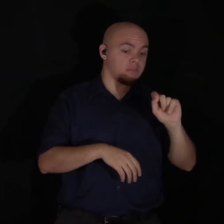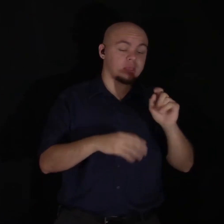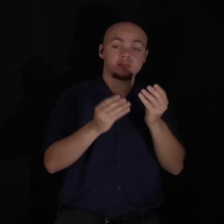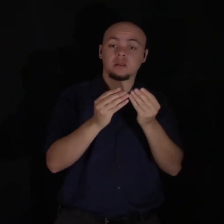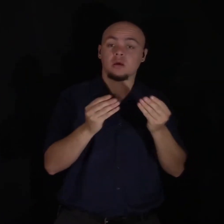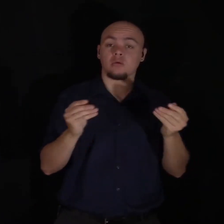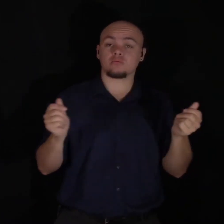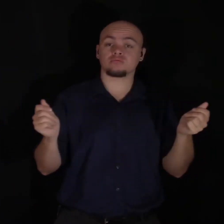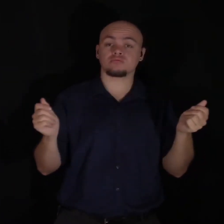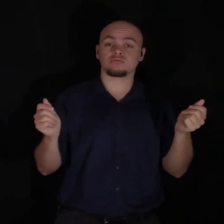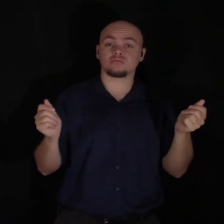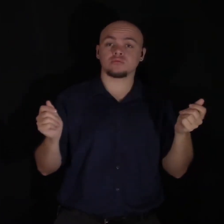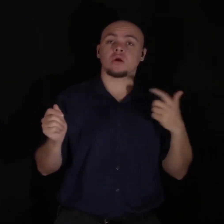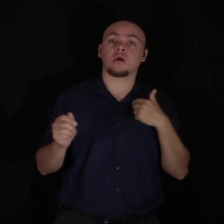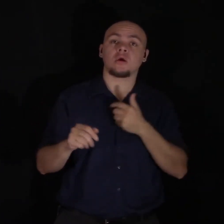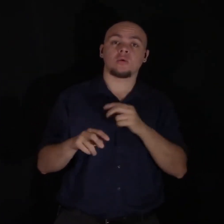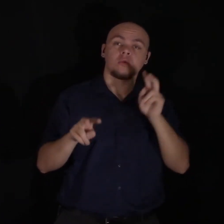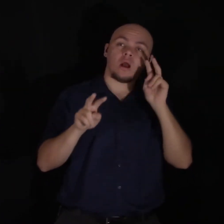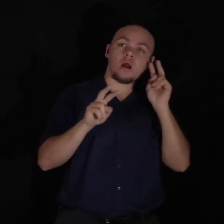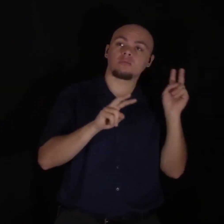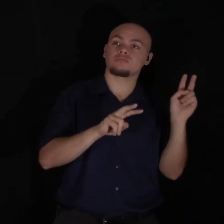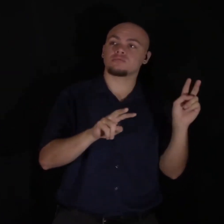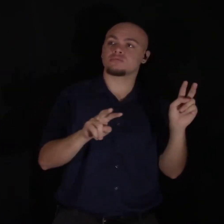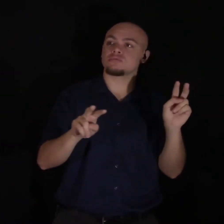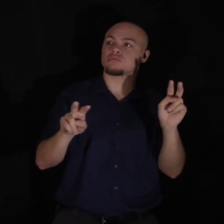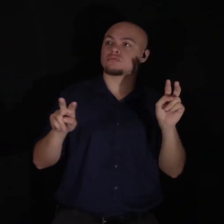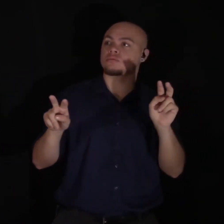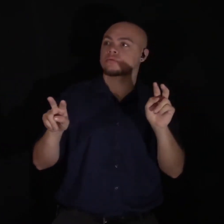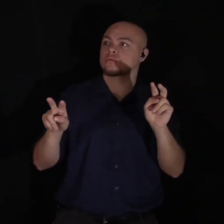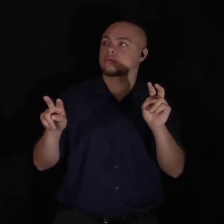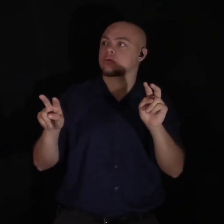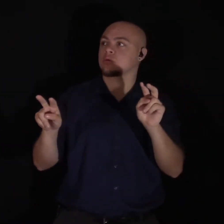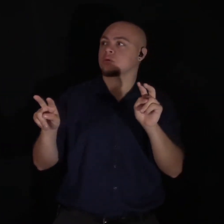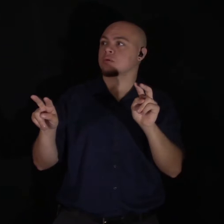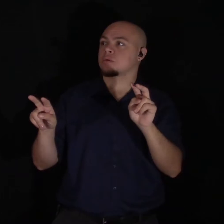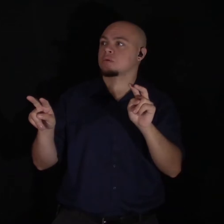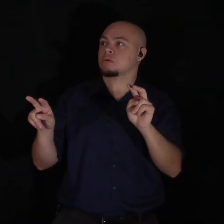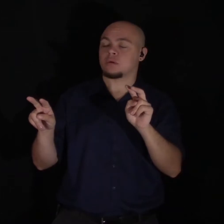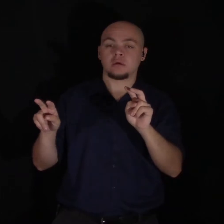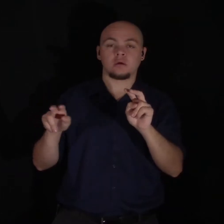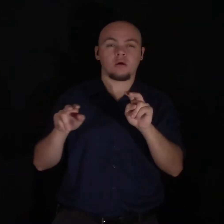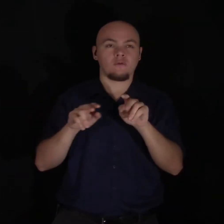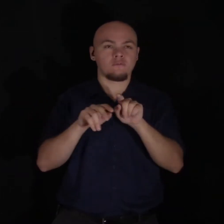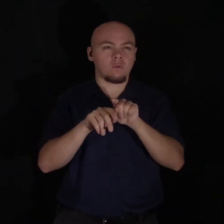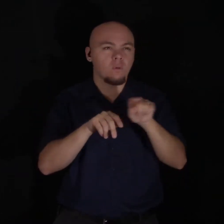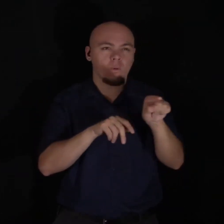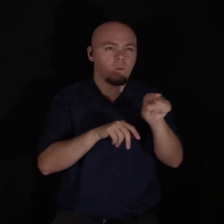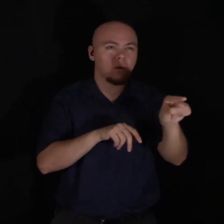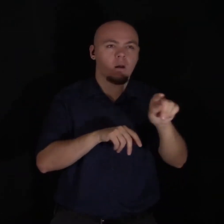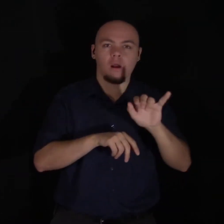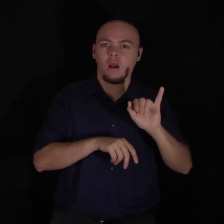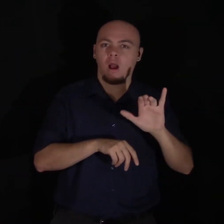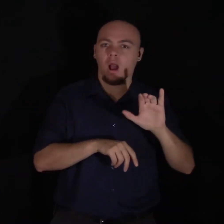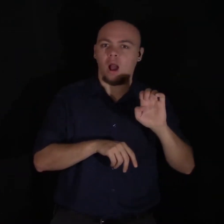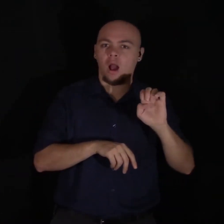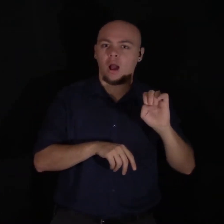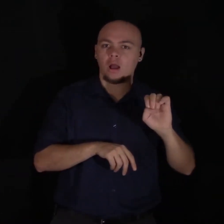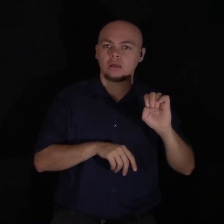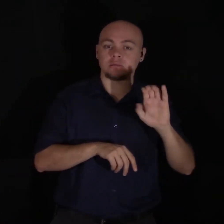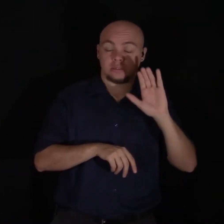beheld, stretched out in every direction, vast and irregular plains of ice, which seemed to have no